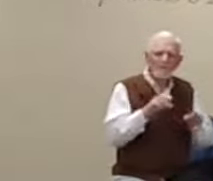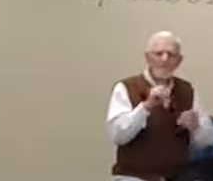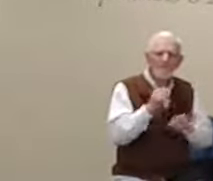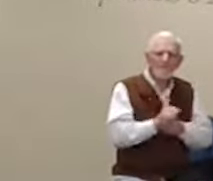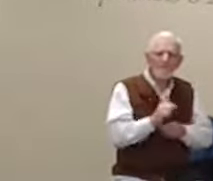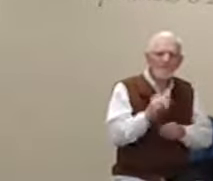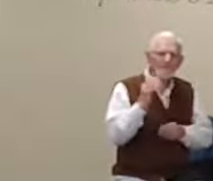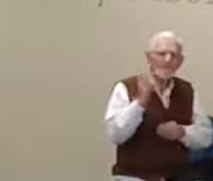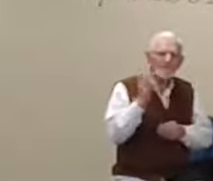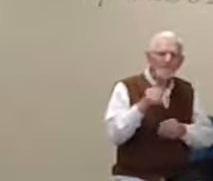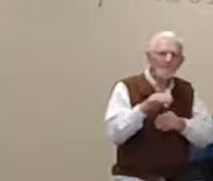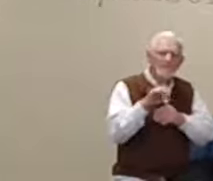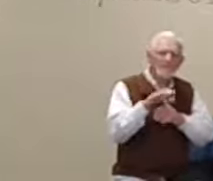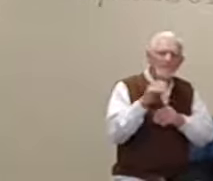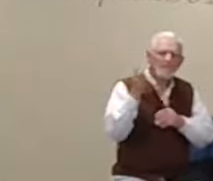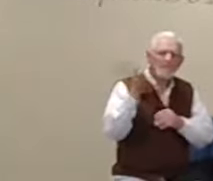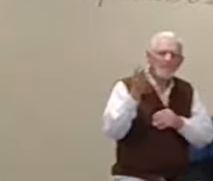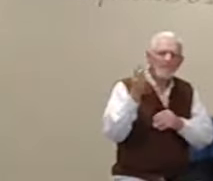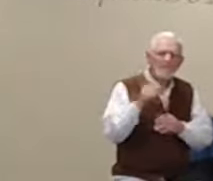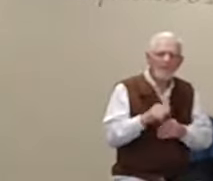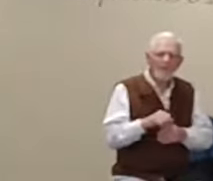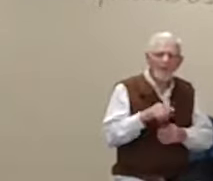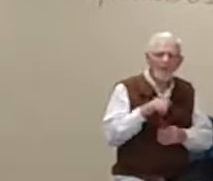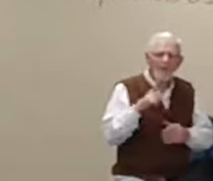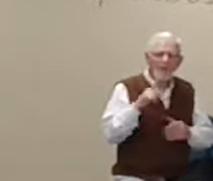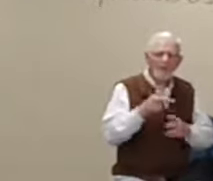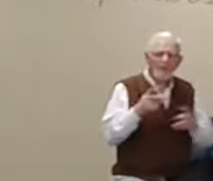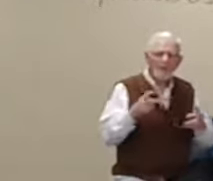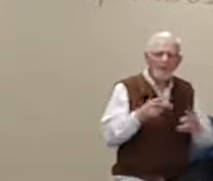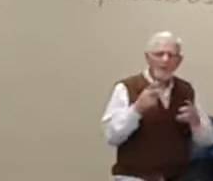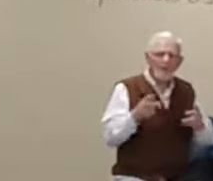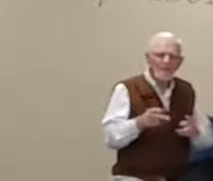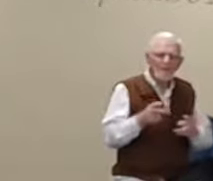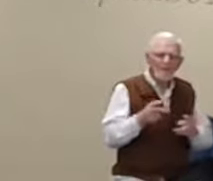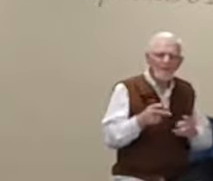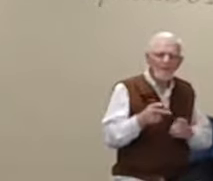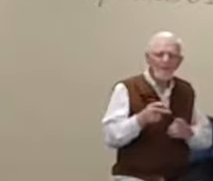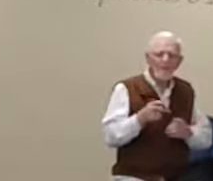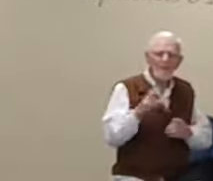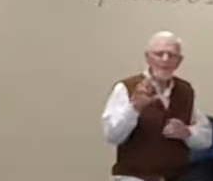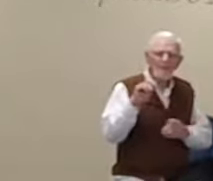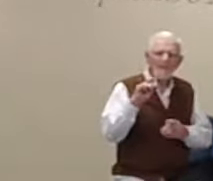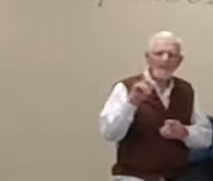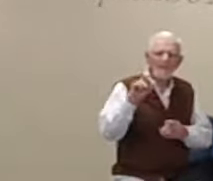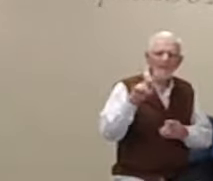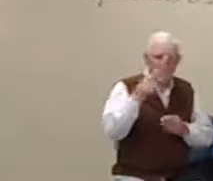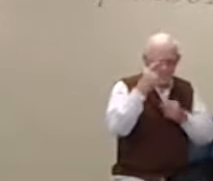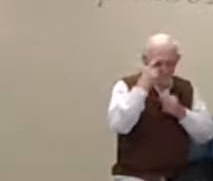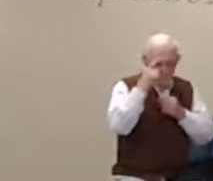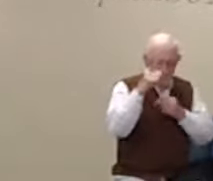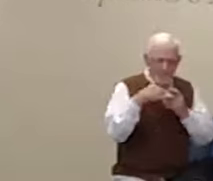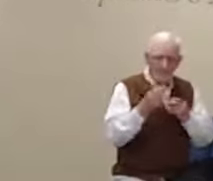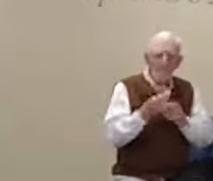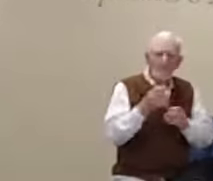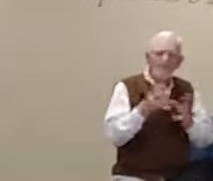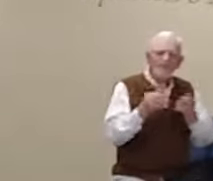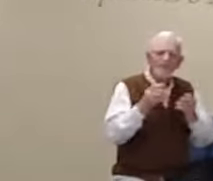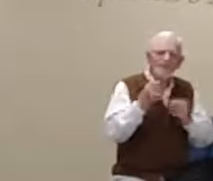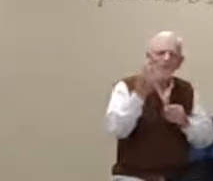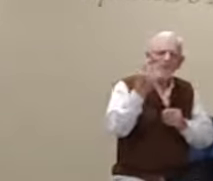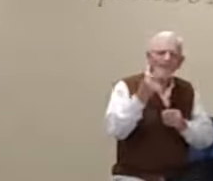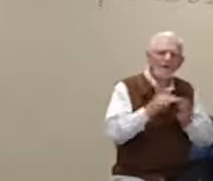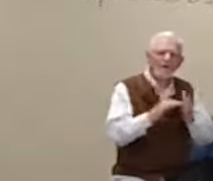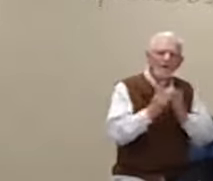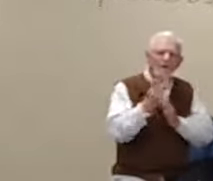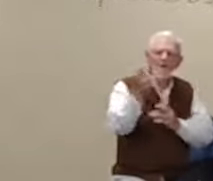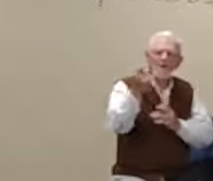can get the gospel out. I think the Lord is very, very concerned about getting the story of why Jesus Christ